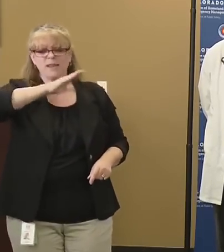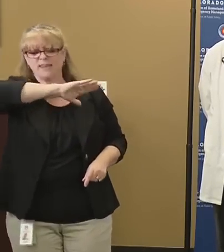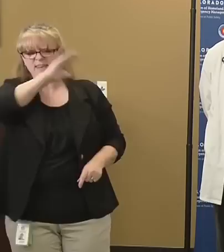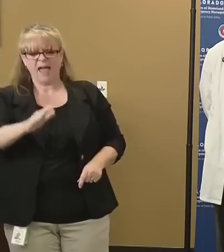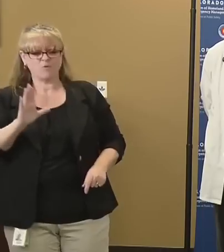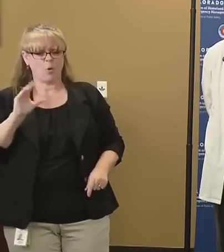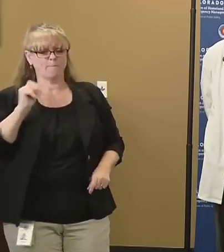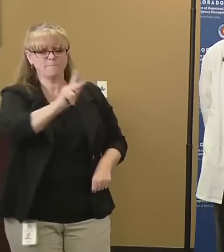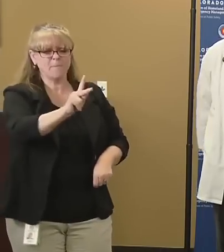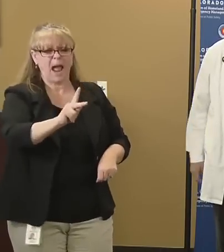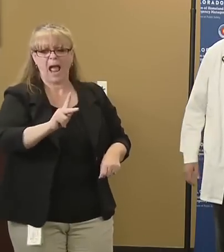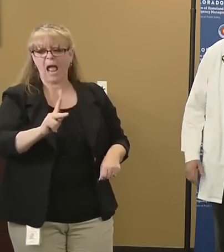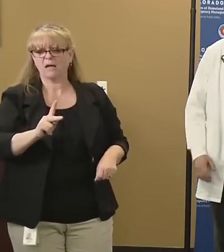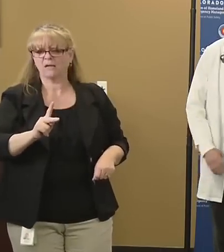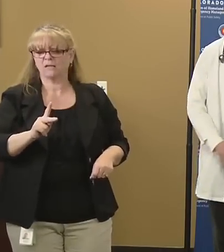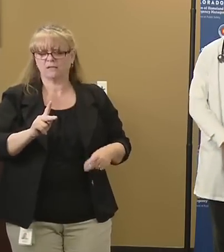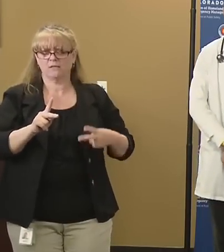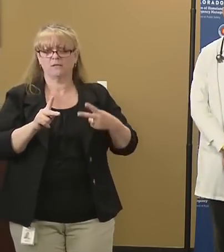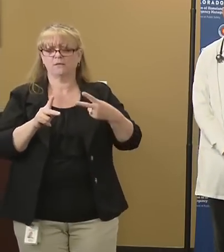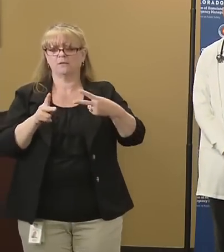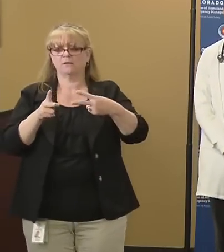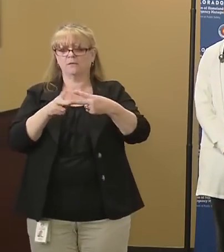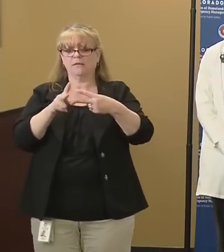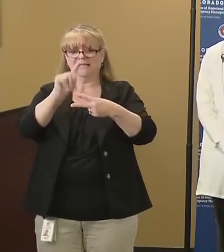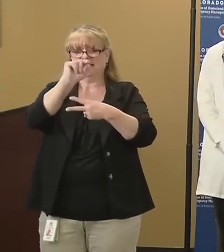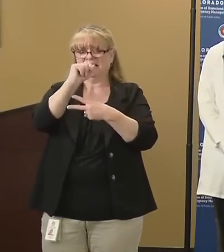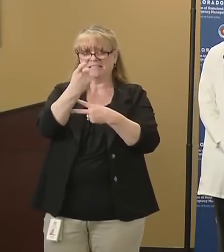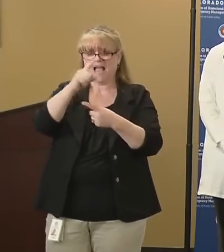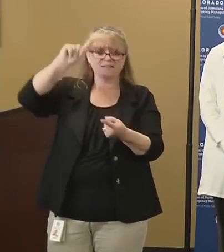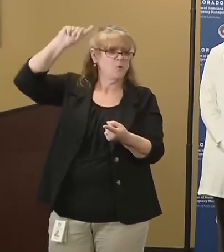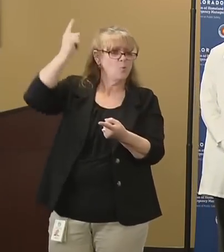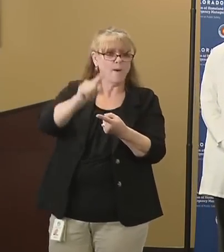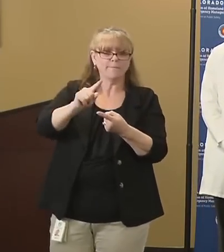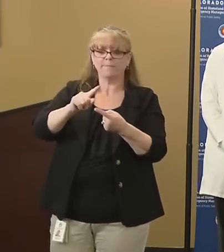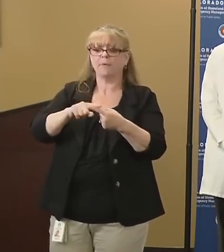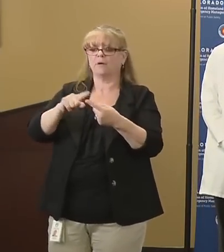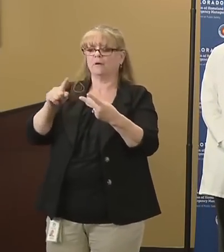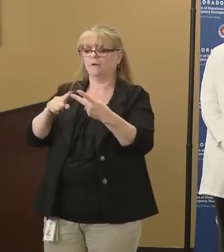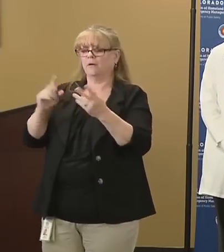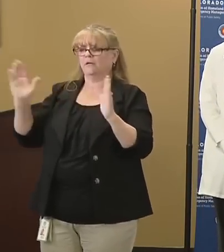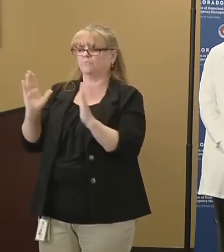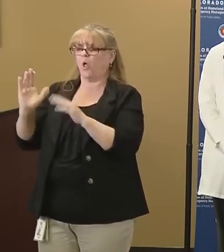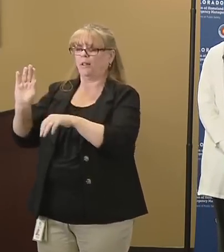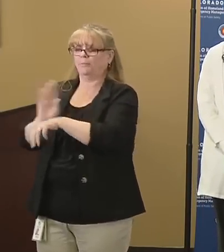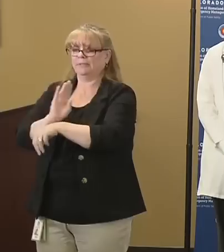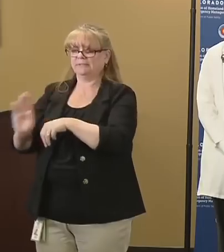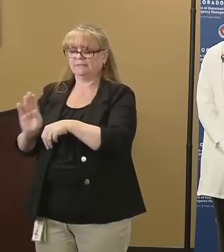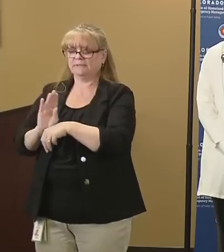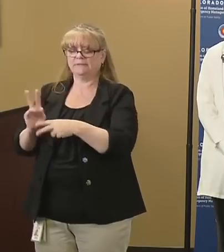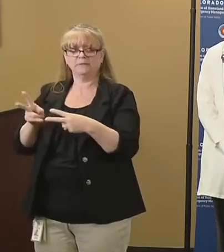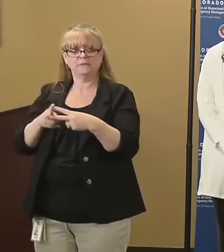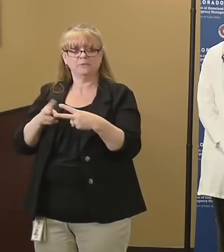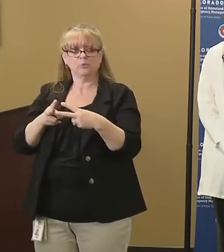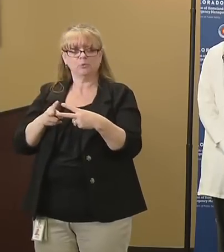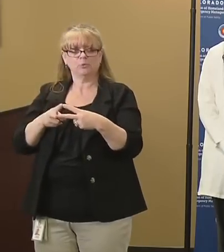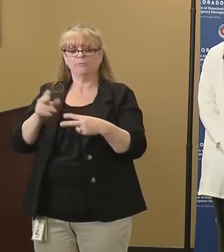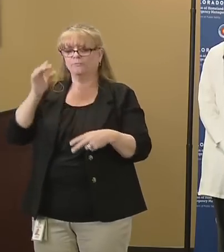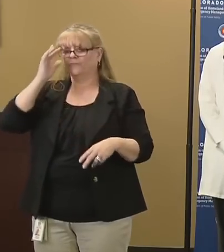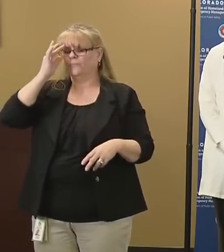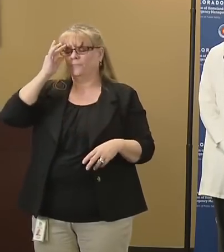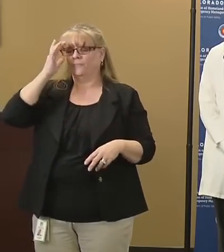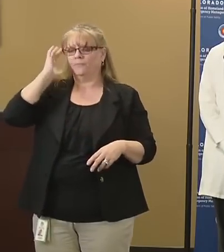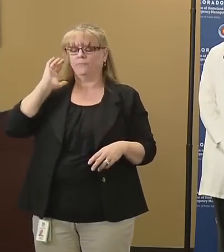income tax or the tax revenue, and what do you say to the small business? Yeah, well, certainly the one thing that would guarantee they don't come back is if they